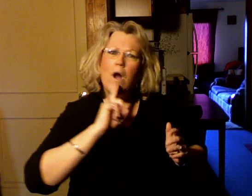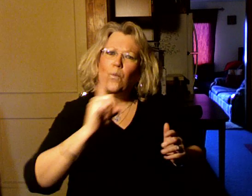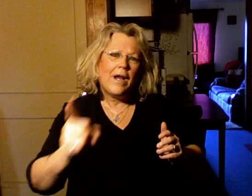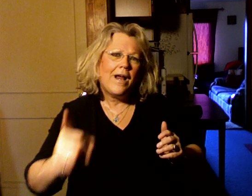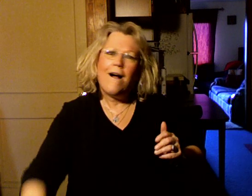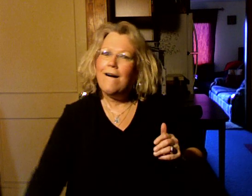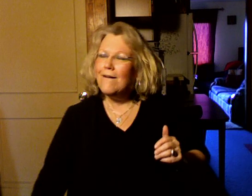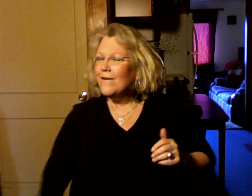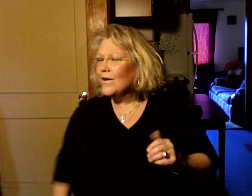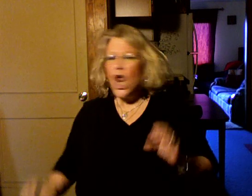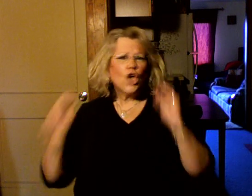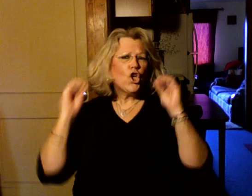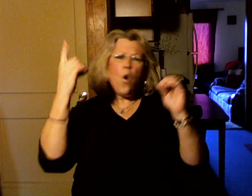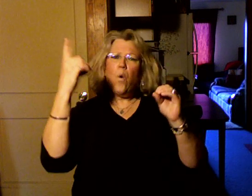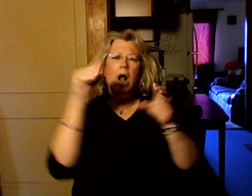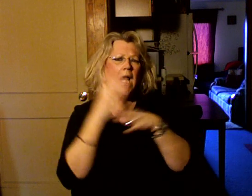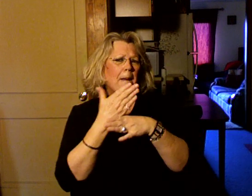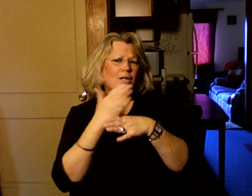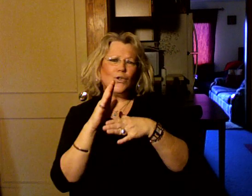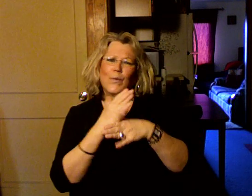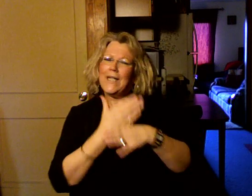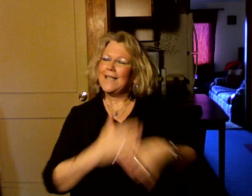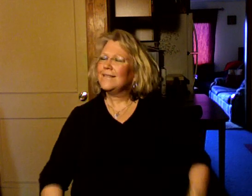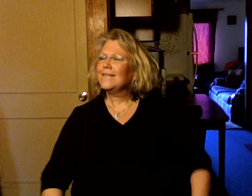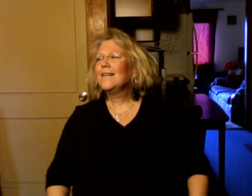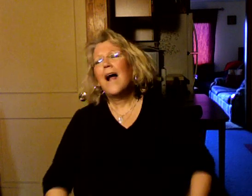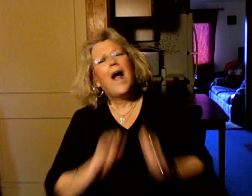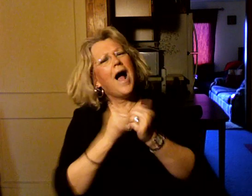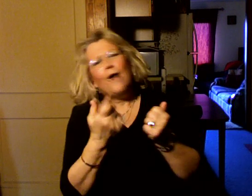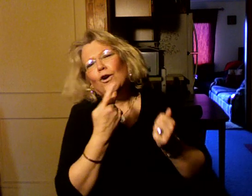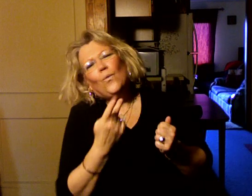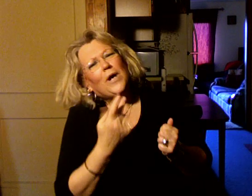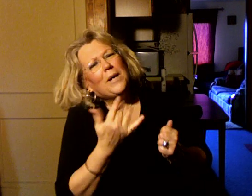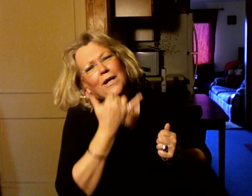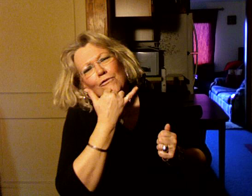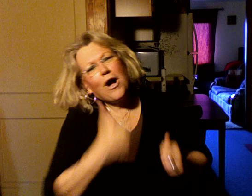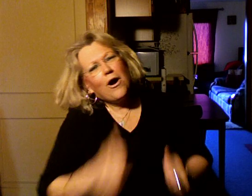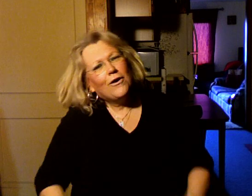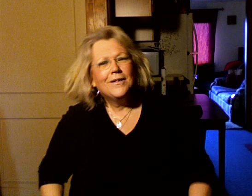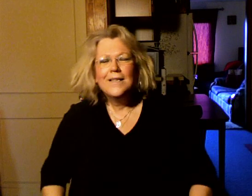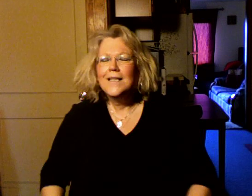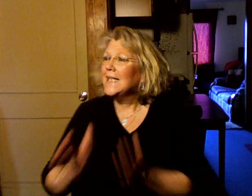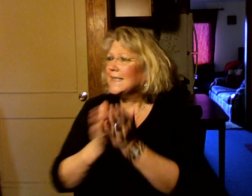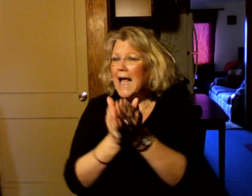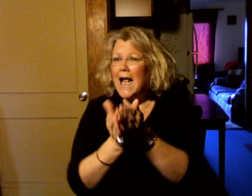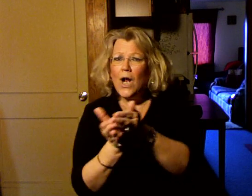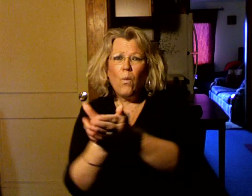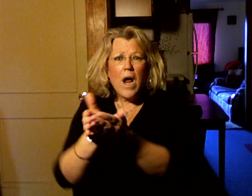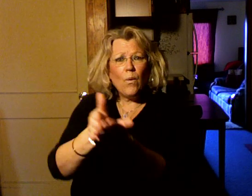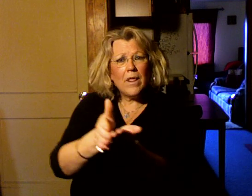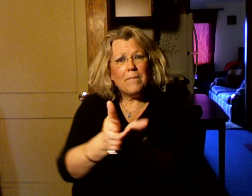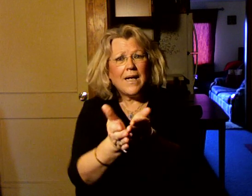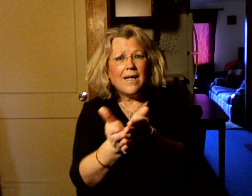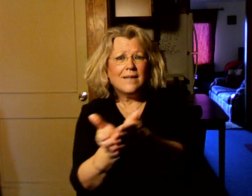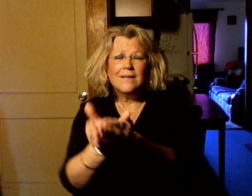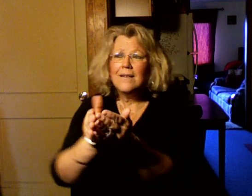we are. No one in between. How can we be wrong? Say we will